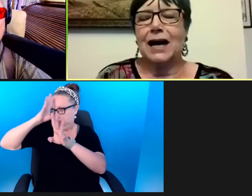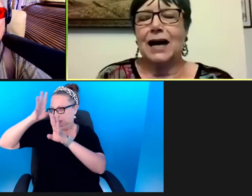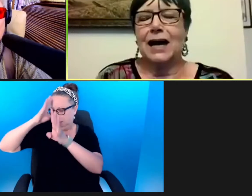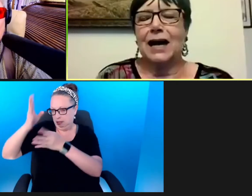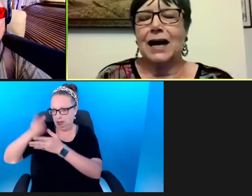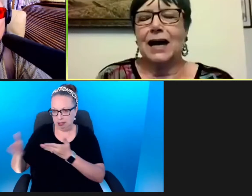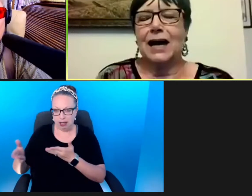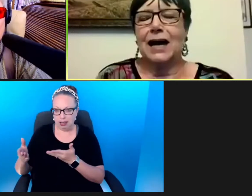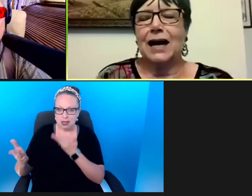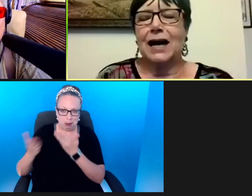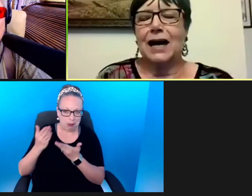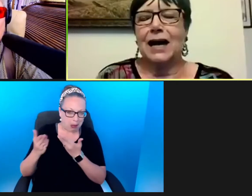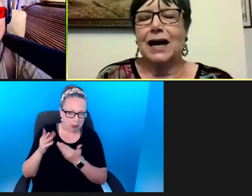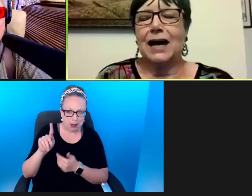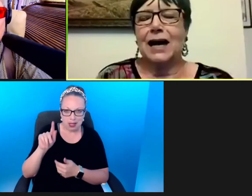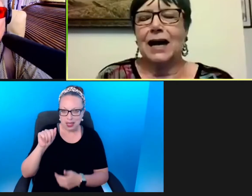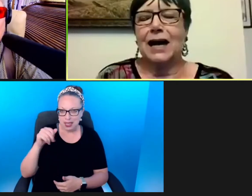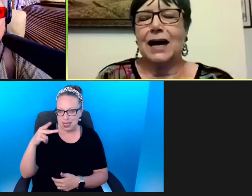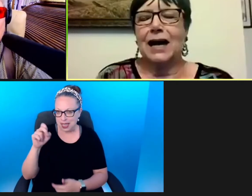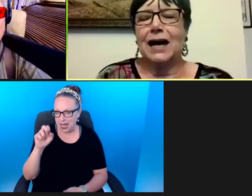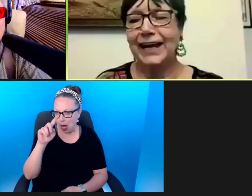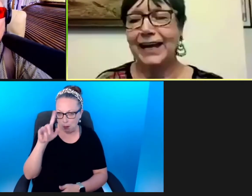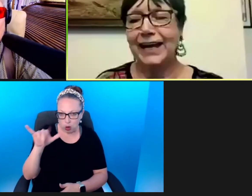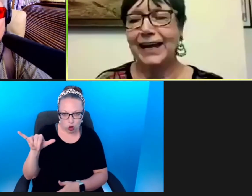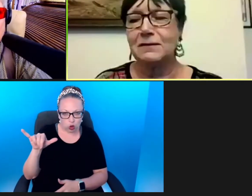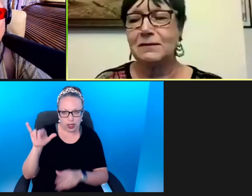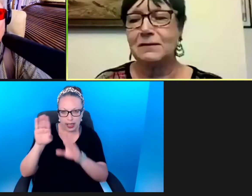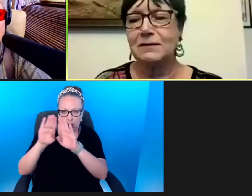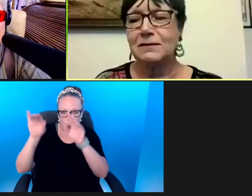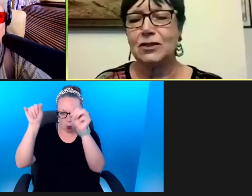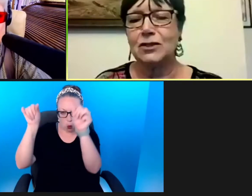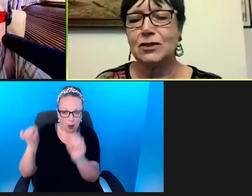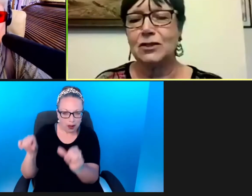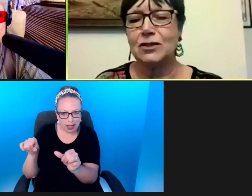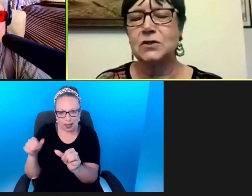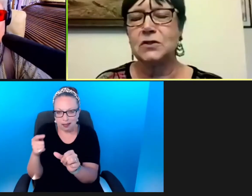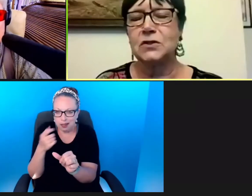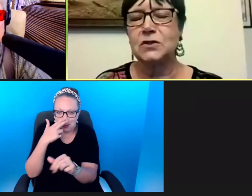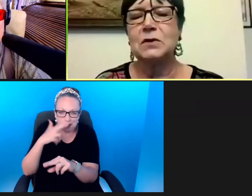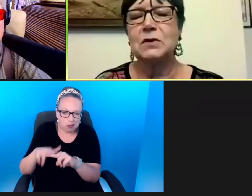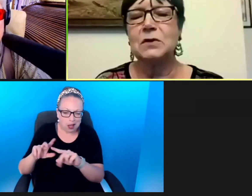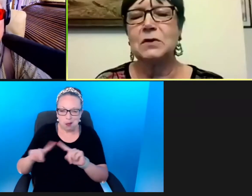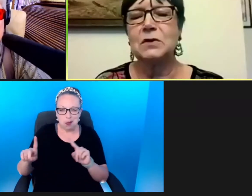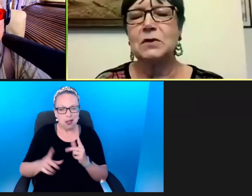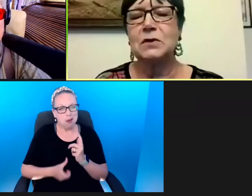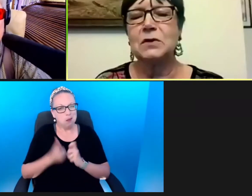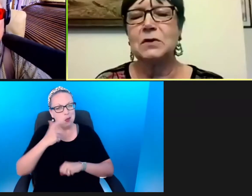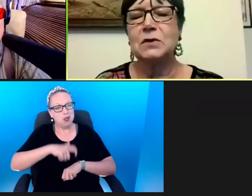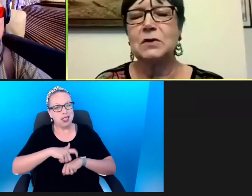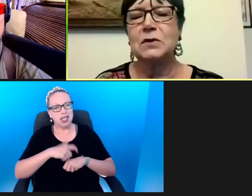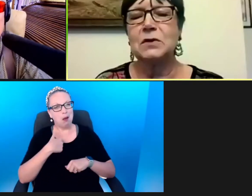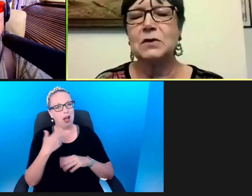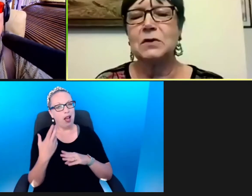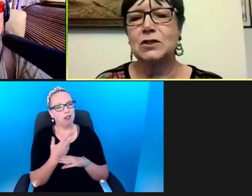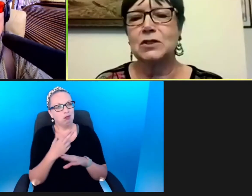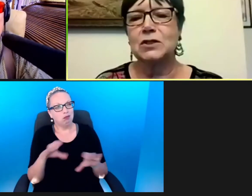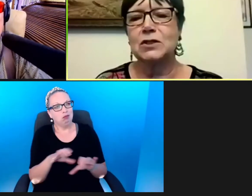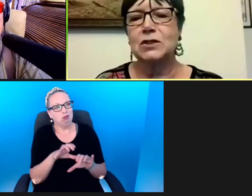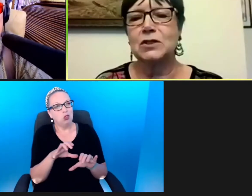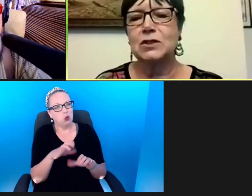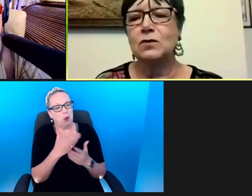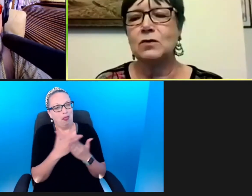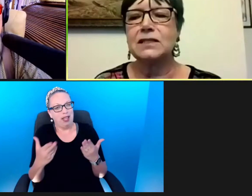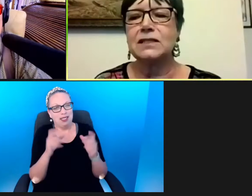bit of tapestry that's kind of fun and enjoyable to do. But mostly, I do the kind of things that are